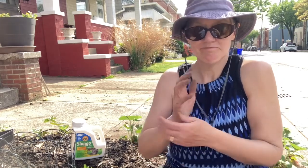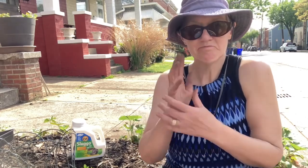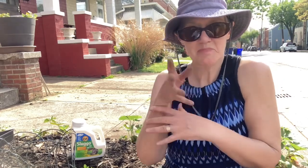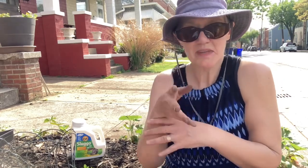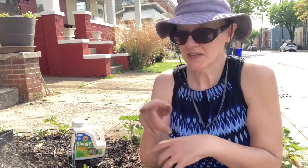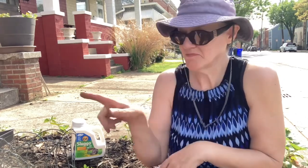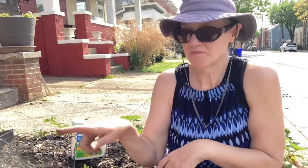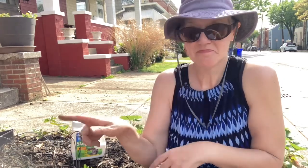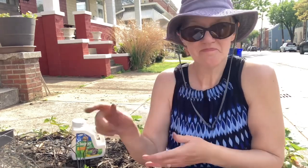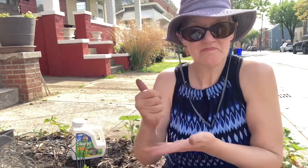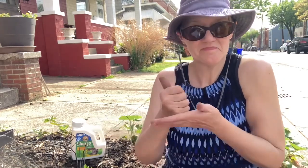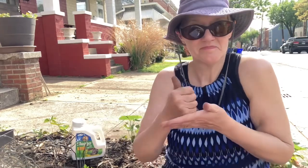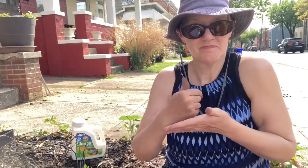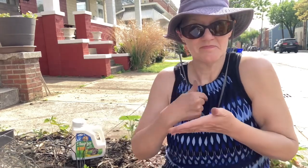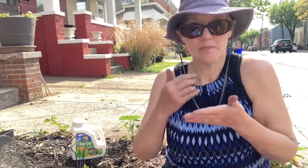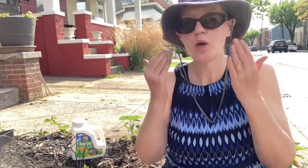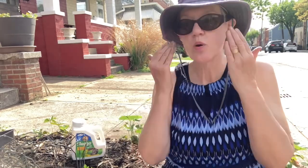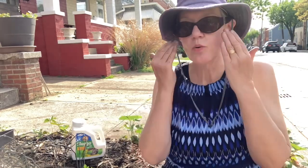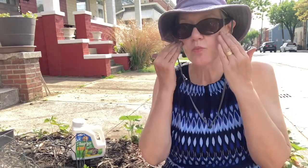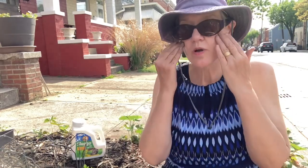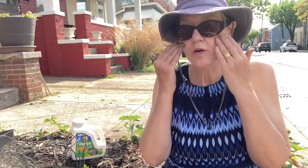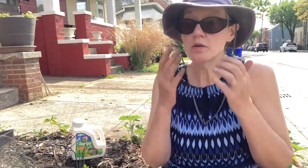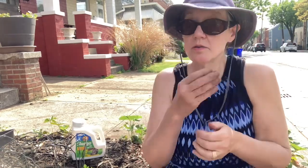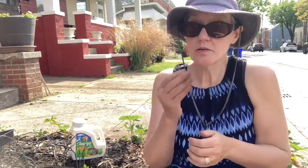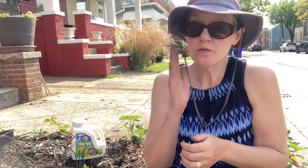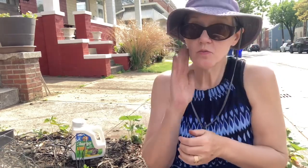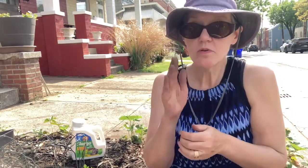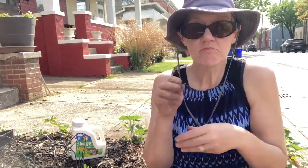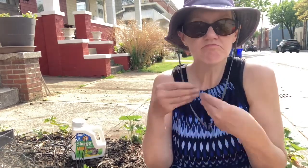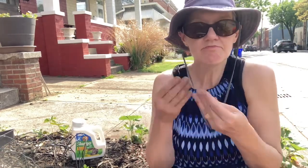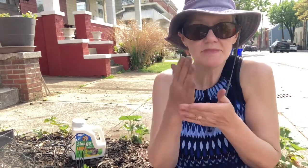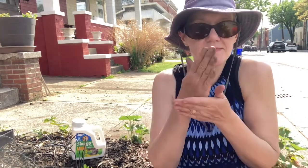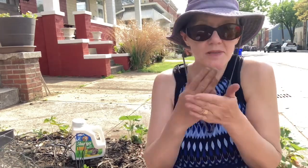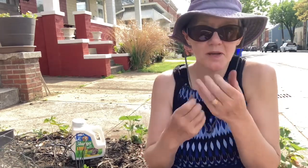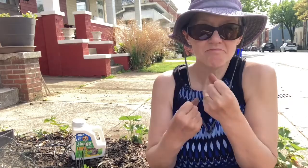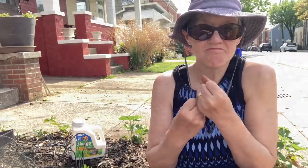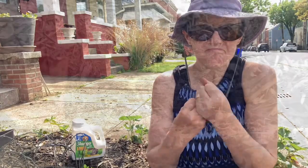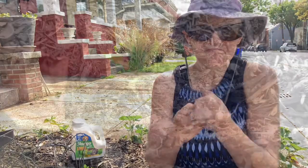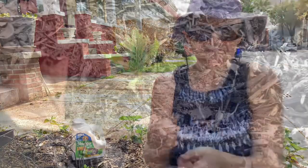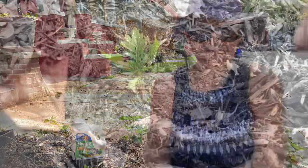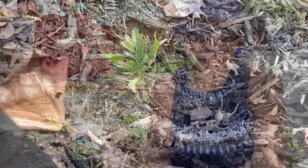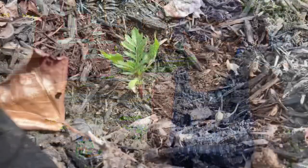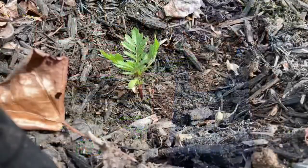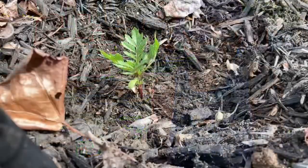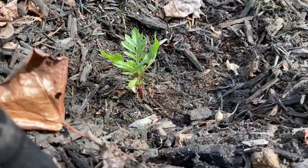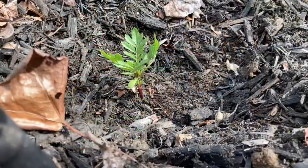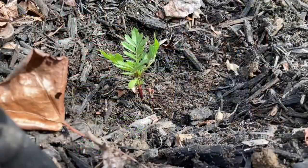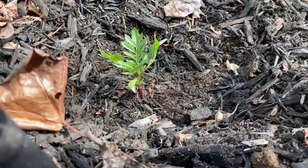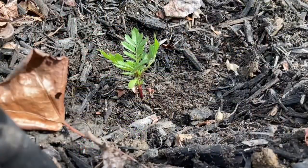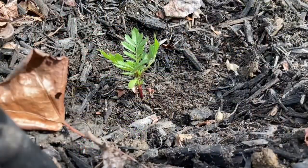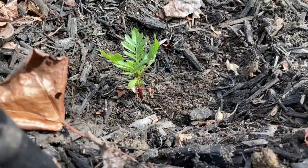on the marigolds. This will just help me be more aware that the plants are there. It will also give some support.